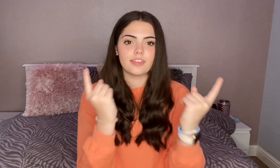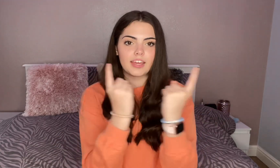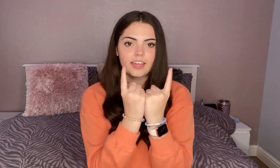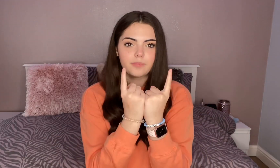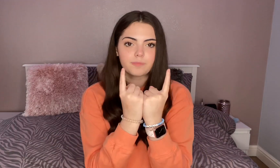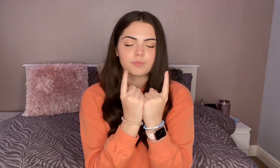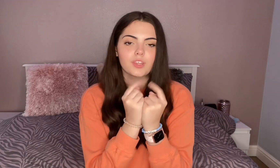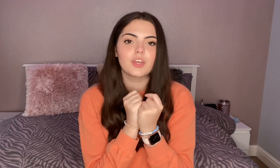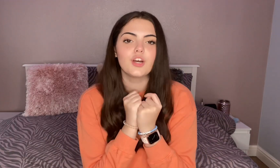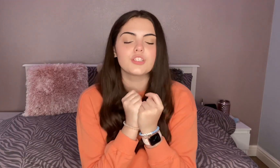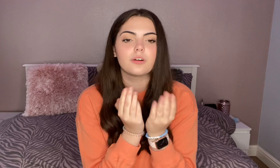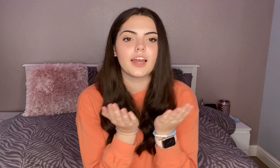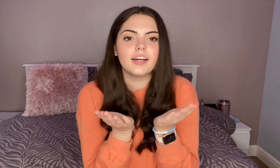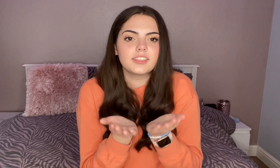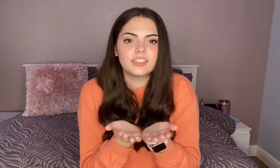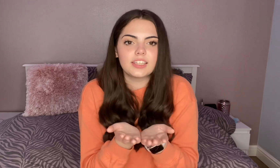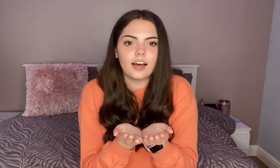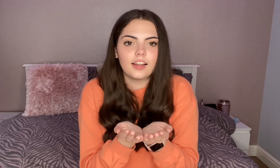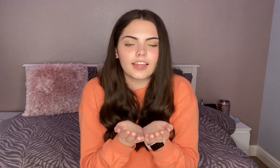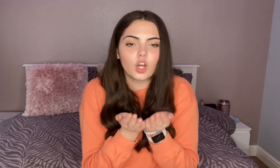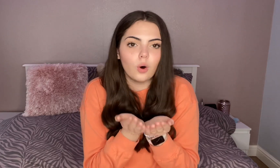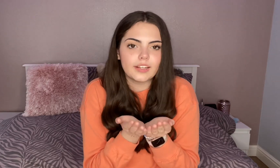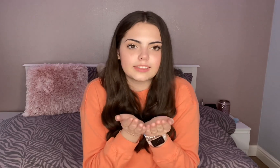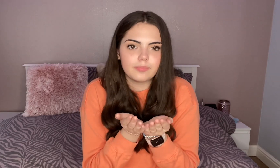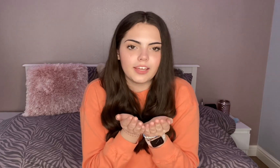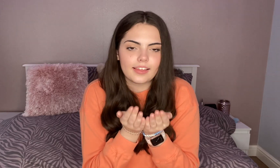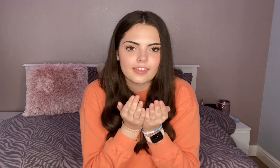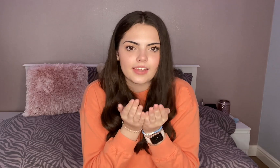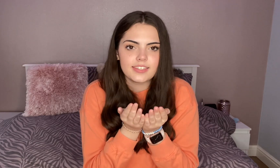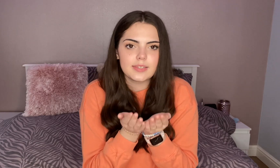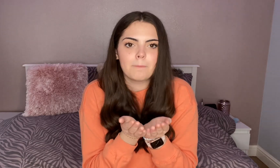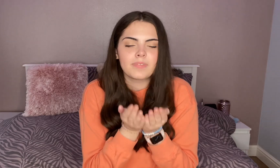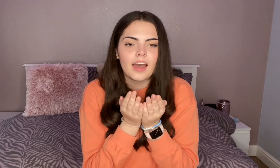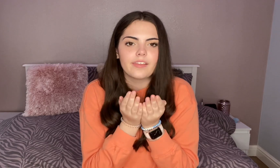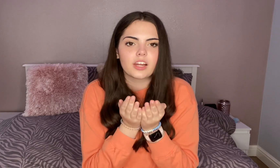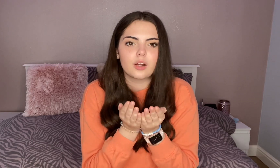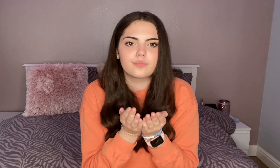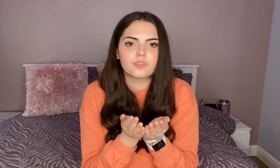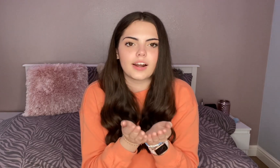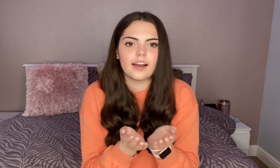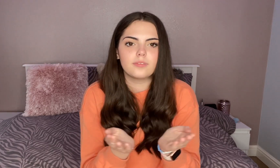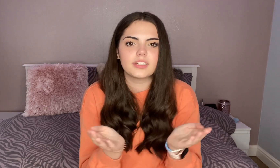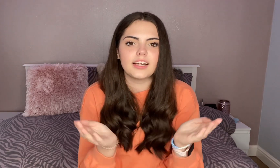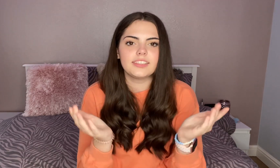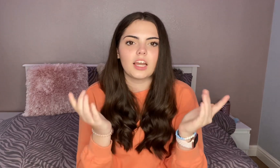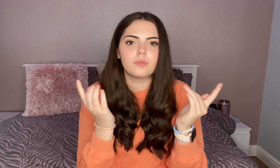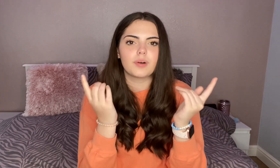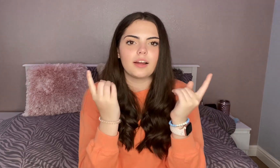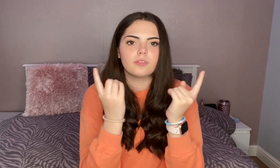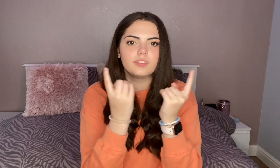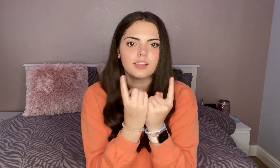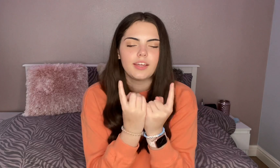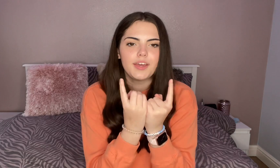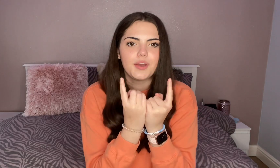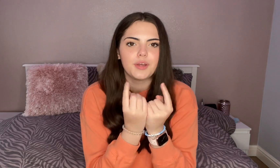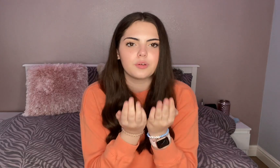Everything. So your hands are going to start like you're holding something like this, and they're going to come round, and as they're coming round you're going